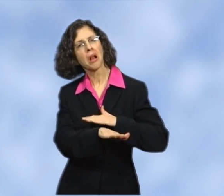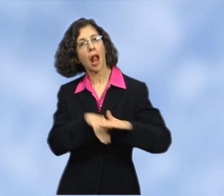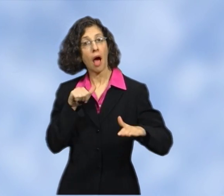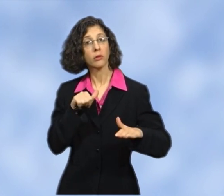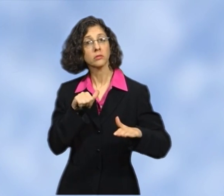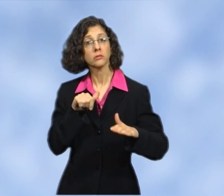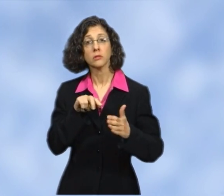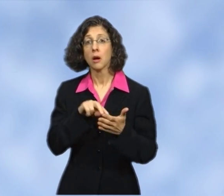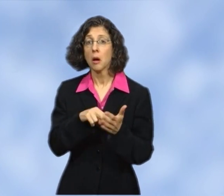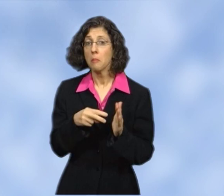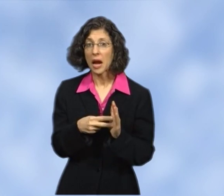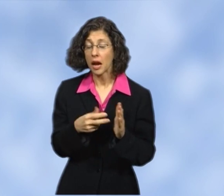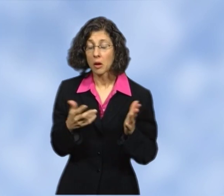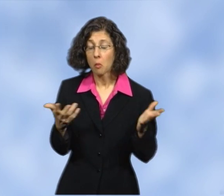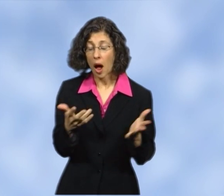done on an outpatient basis